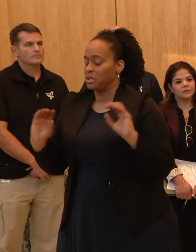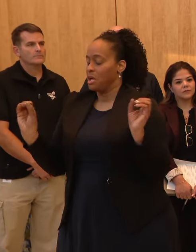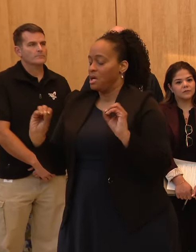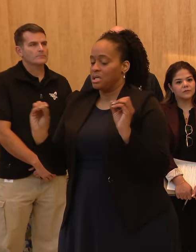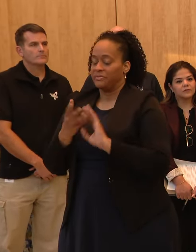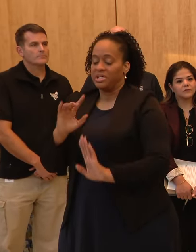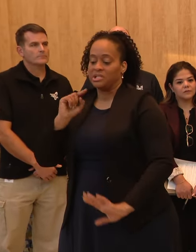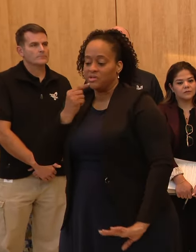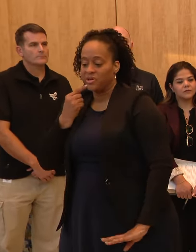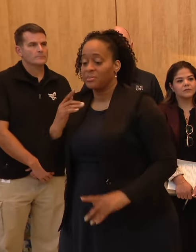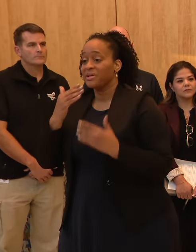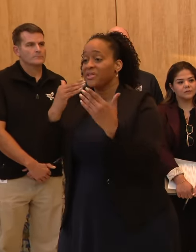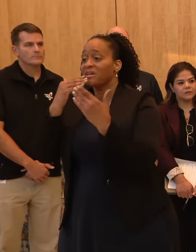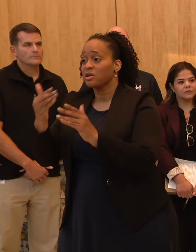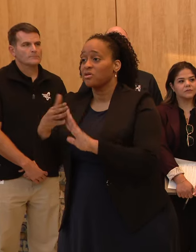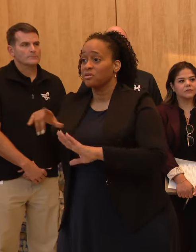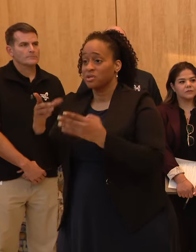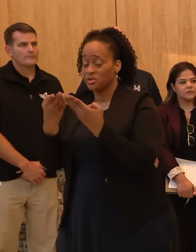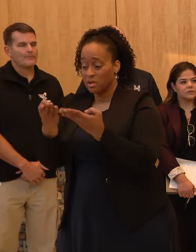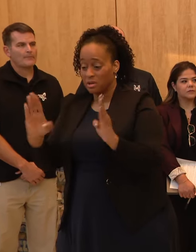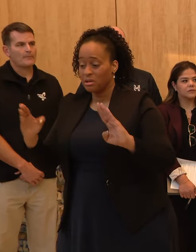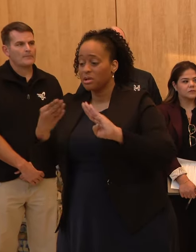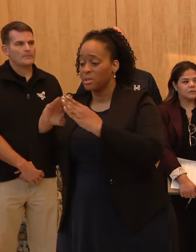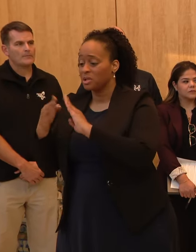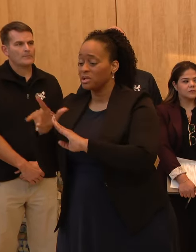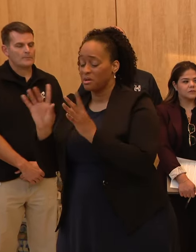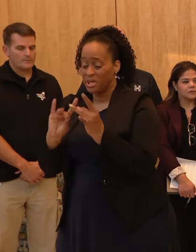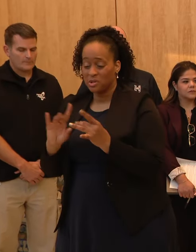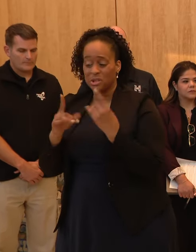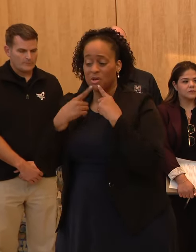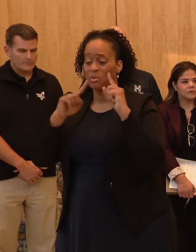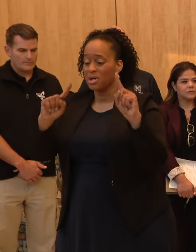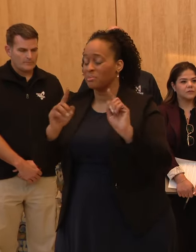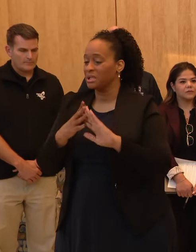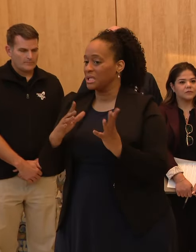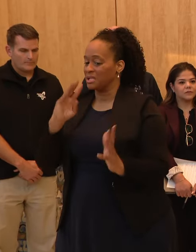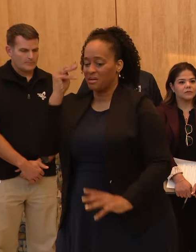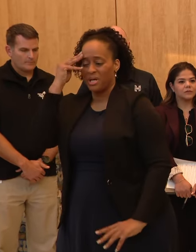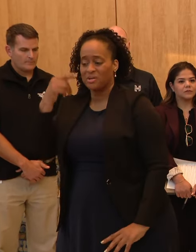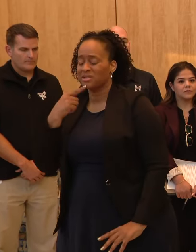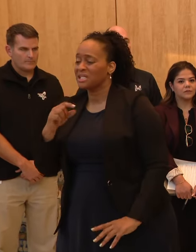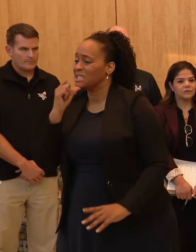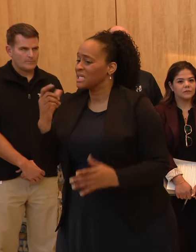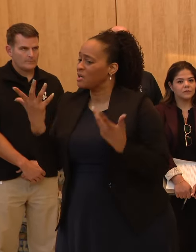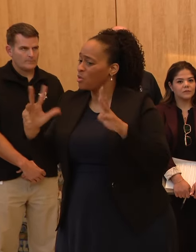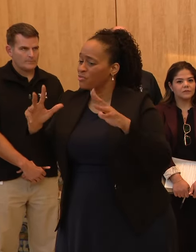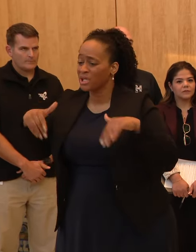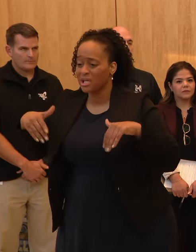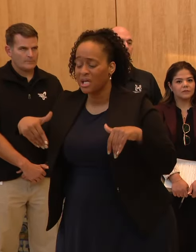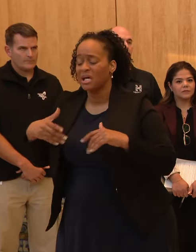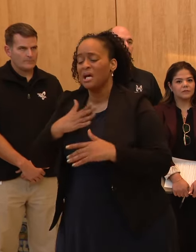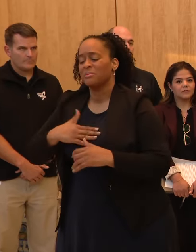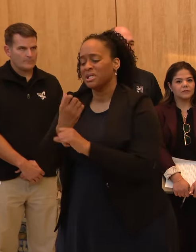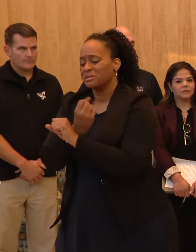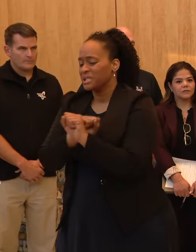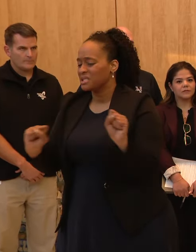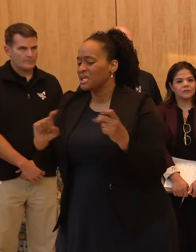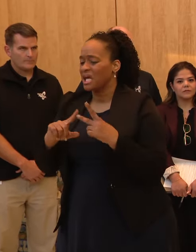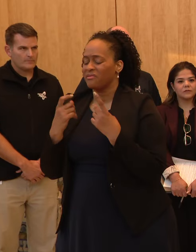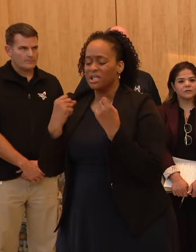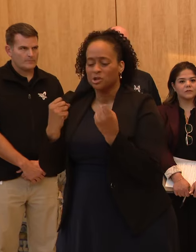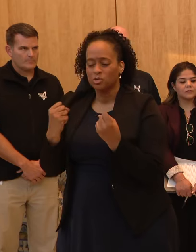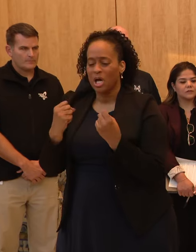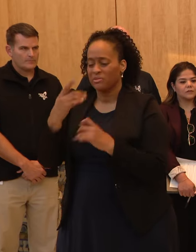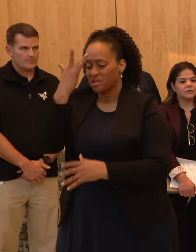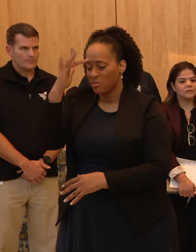the community, because the messaging worked, and like the mayor said, it's not over. So please be safe, drive smart,